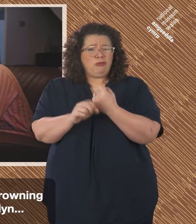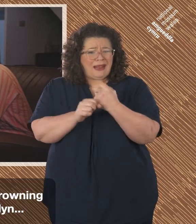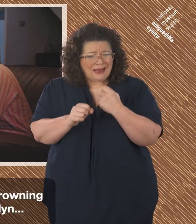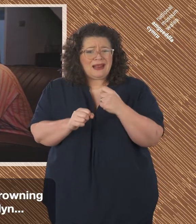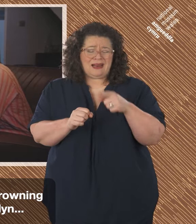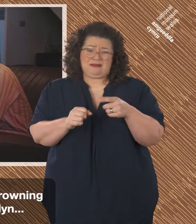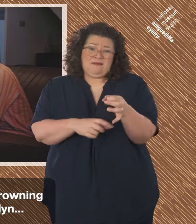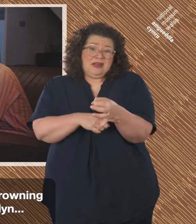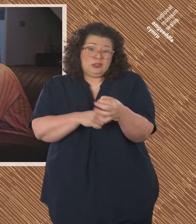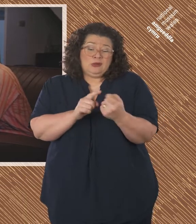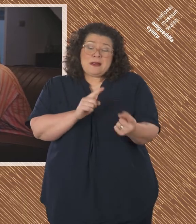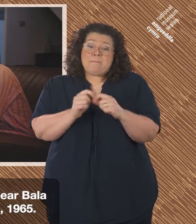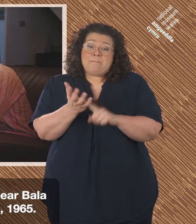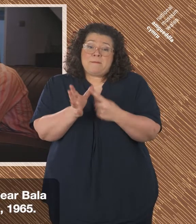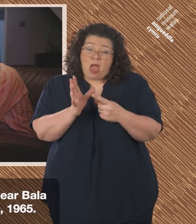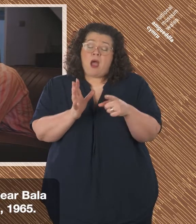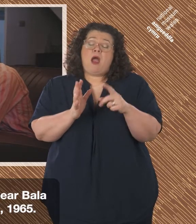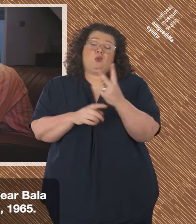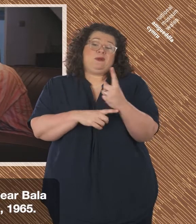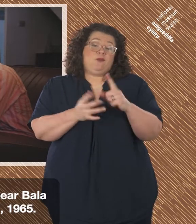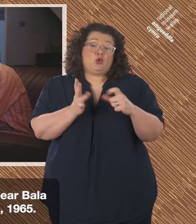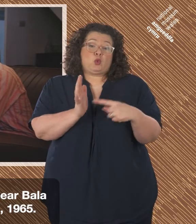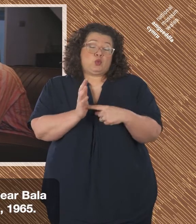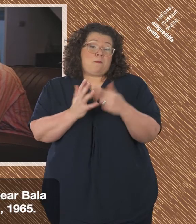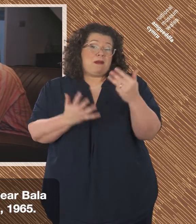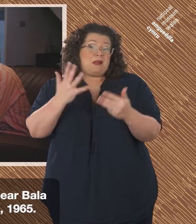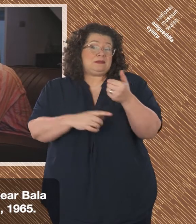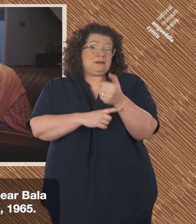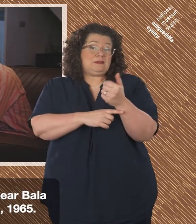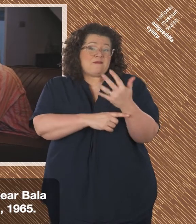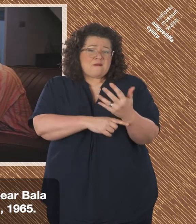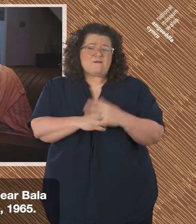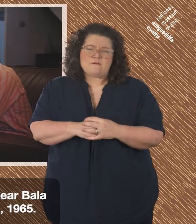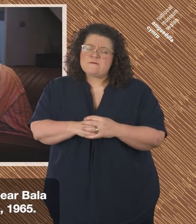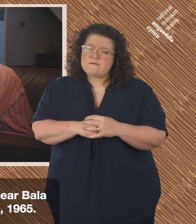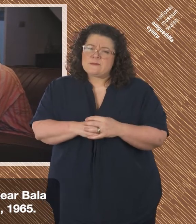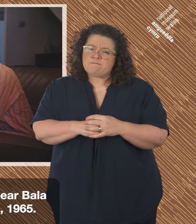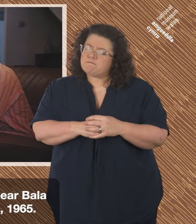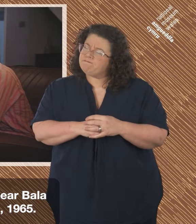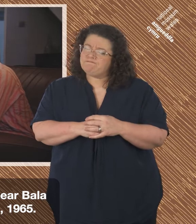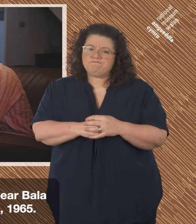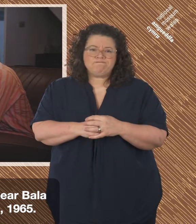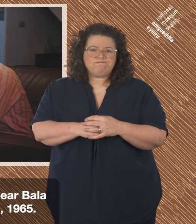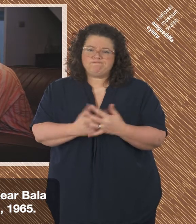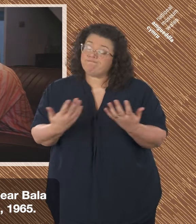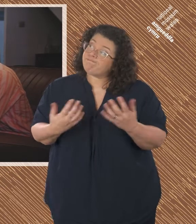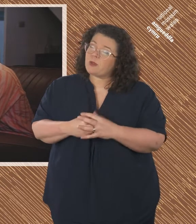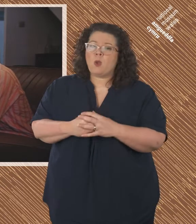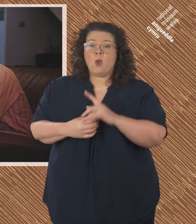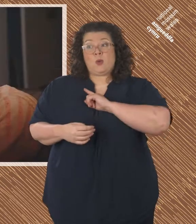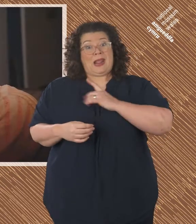is the drowning of Capil Celyn, a little village near Ibala, on October 21st, 1965.